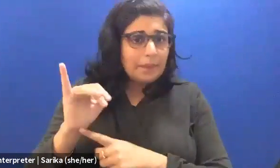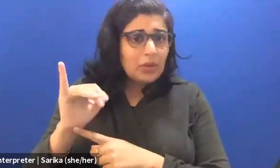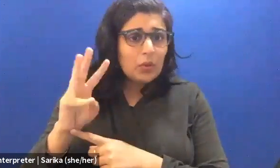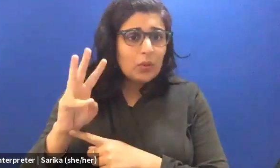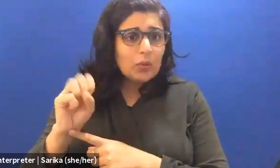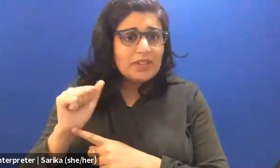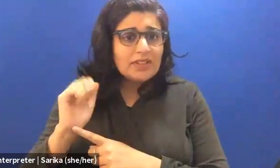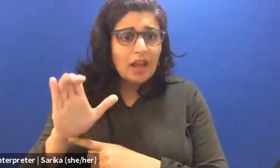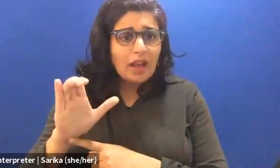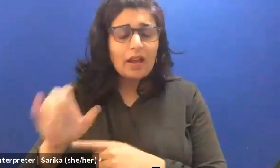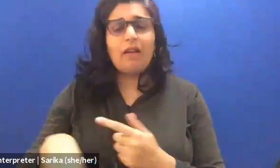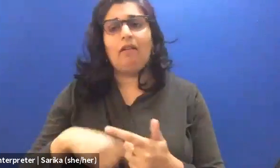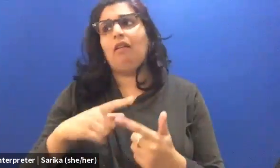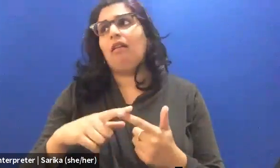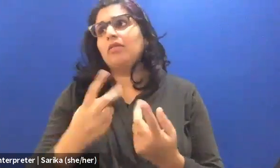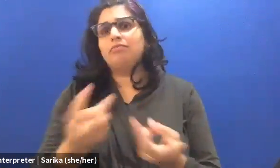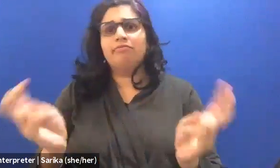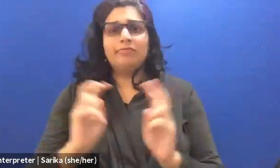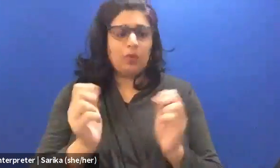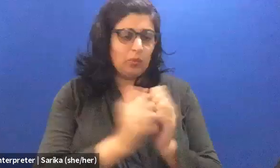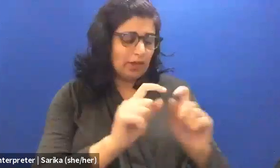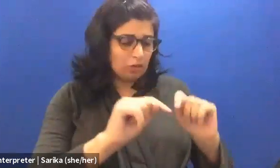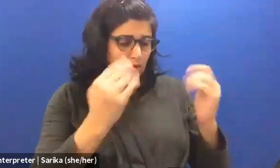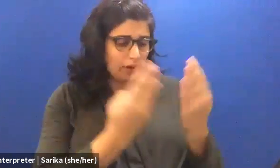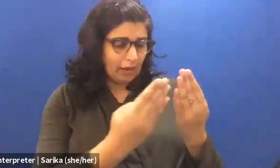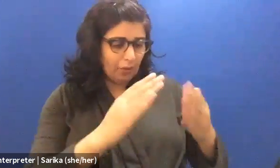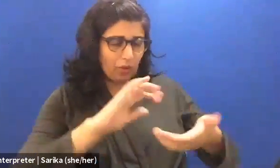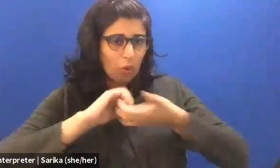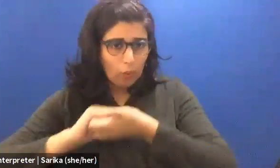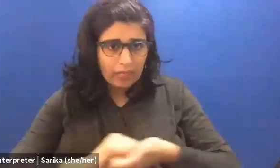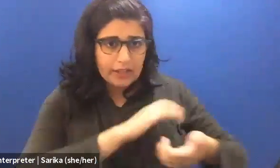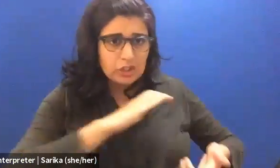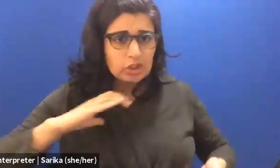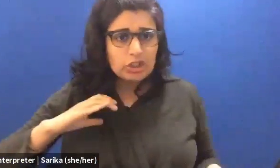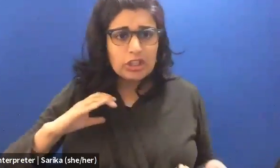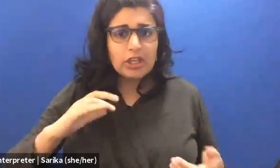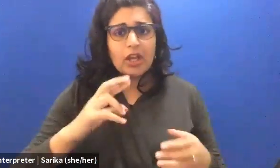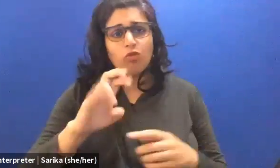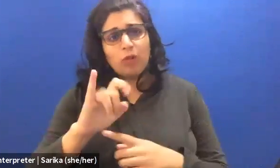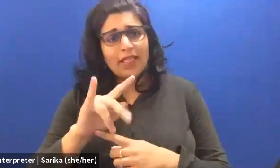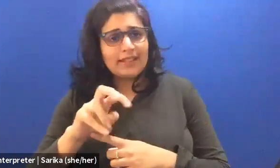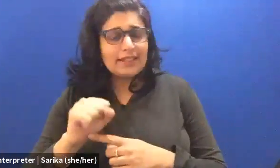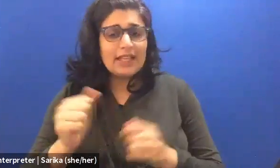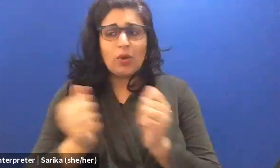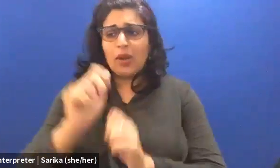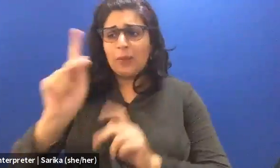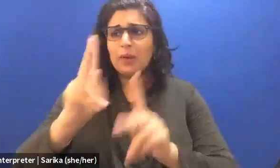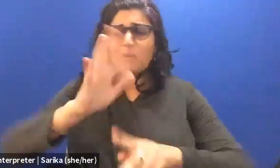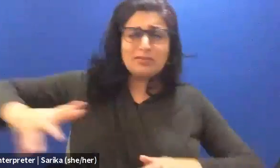have conversations with our tribal coalition relatives and with people around the country about this